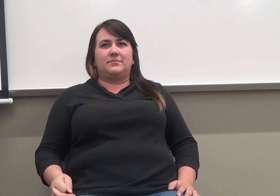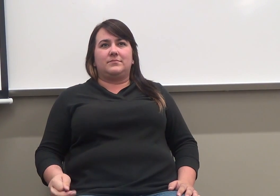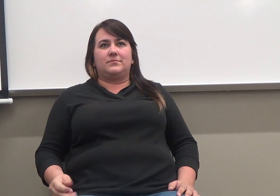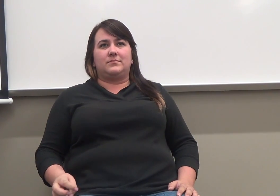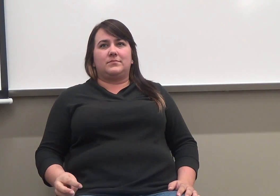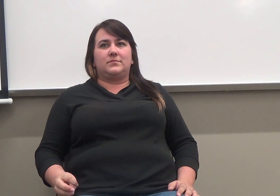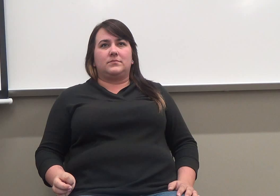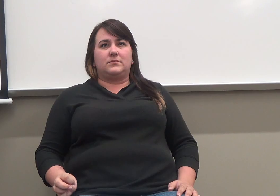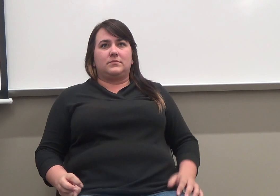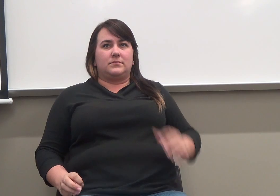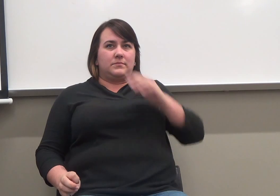Right over there.